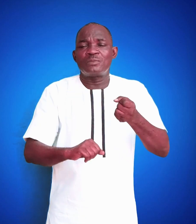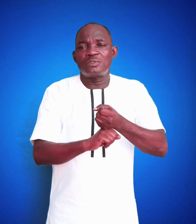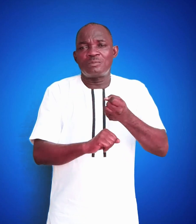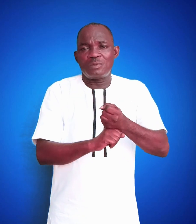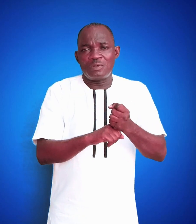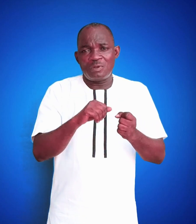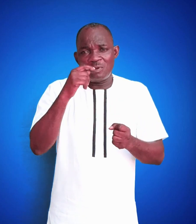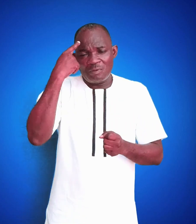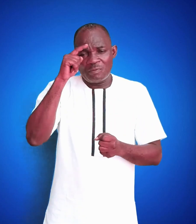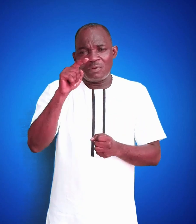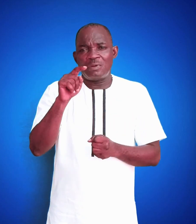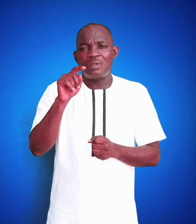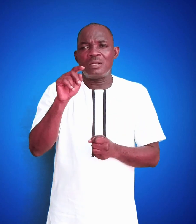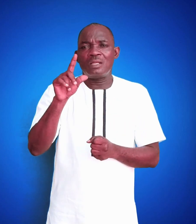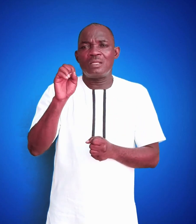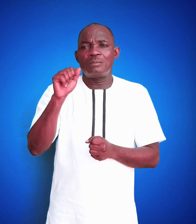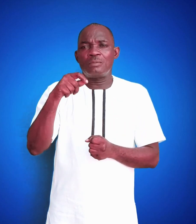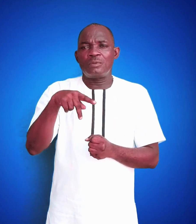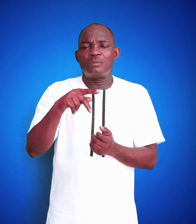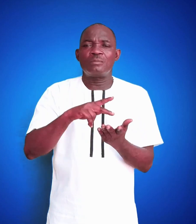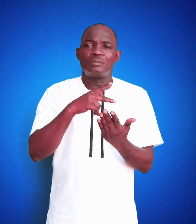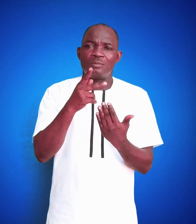support for the program.